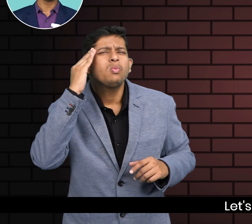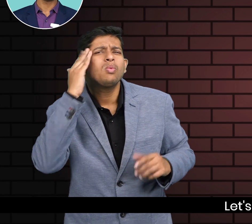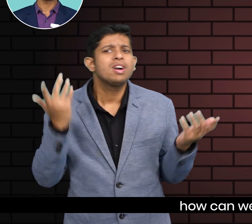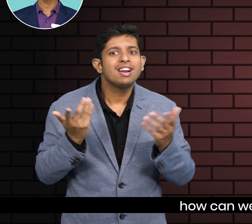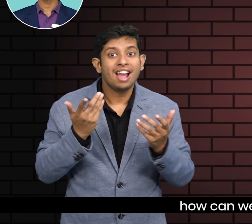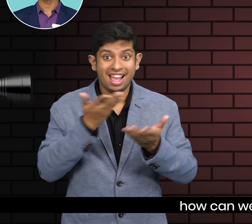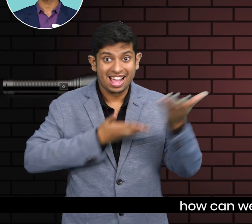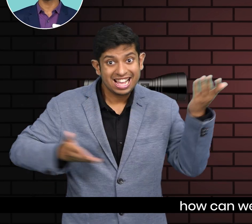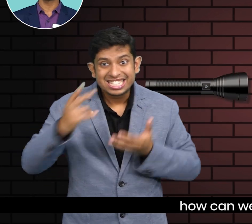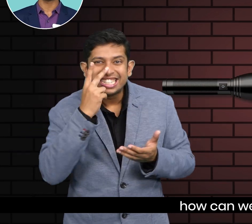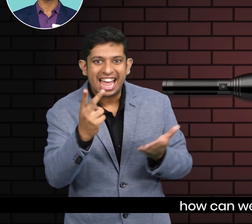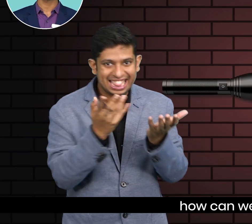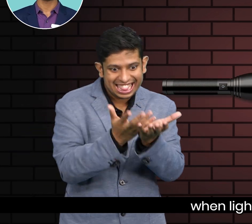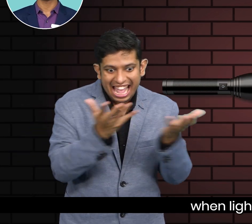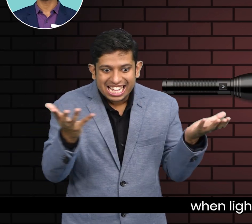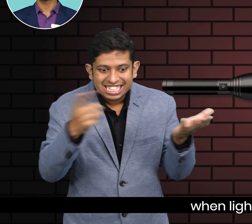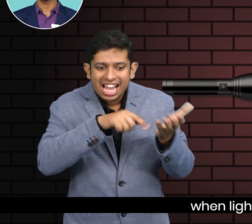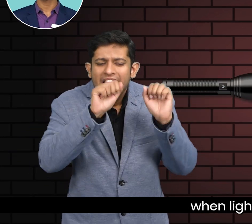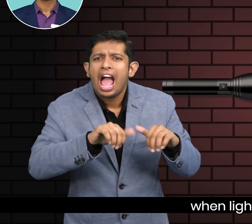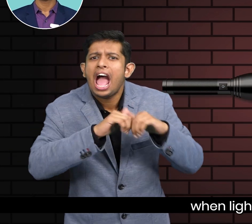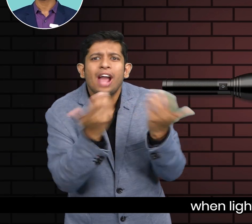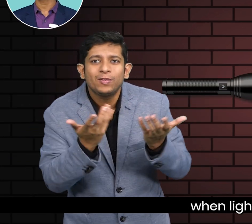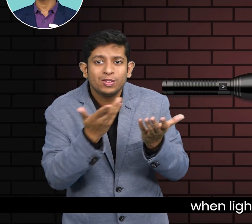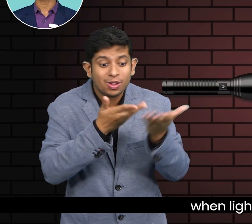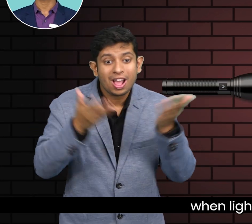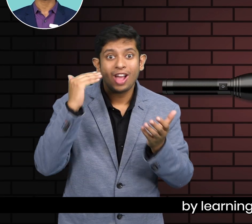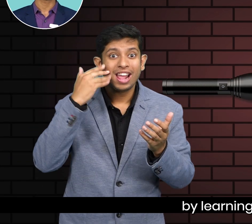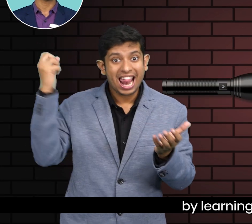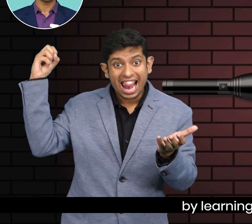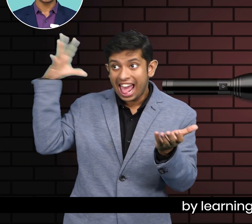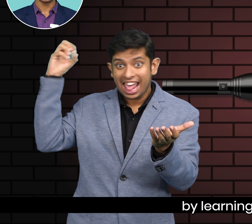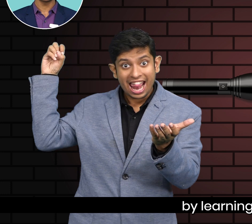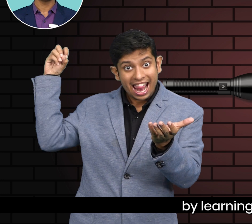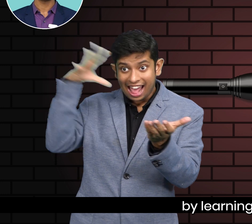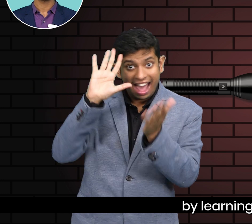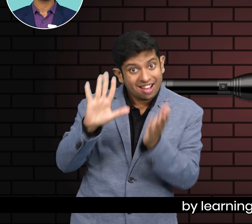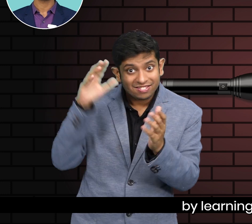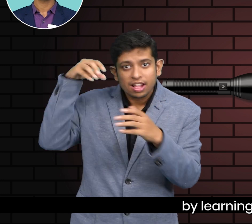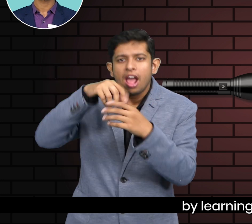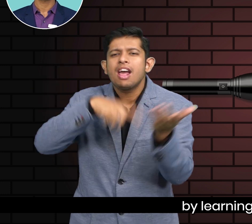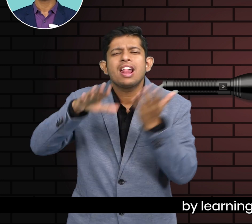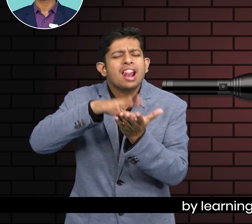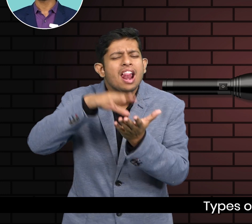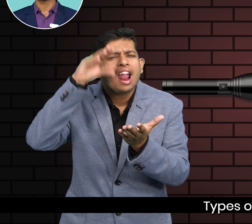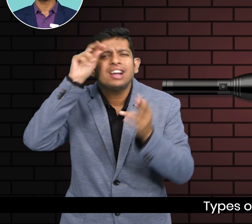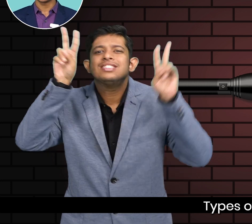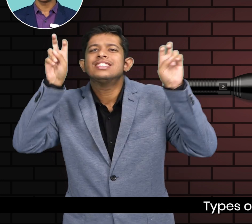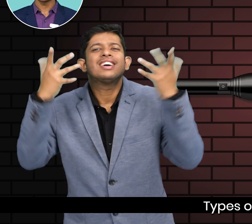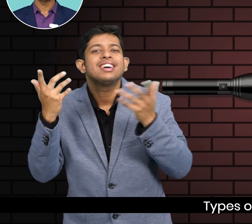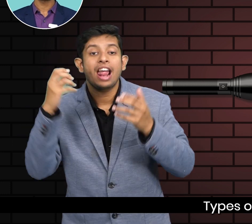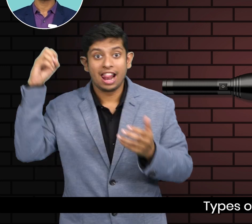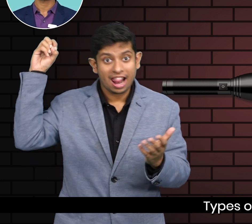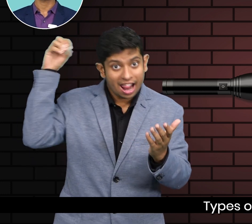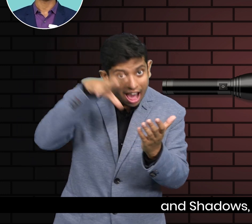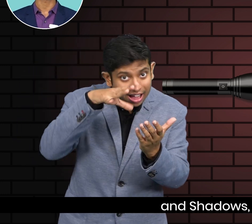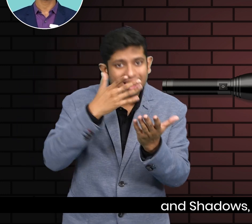Let's know how can we see objects when light is present by learning about light, types of